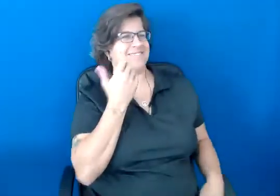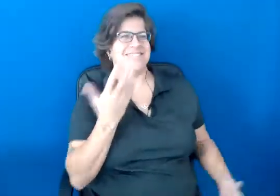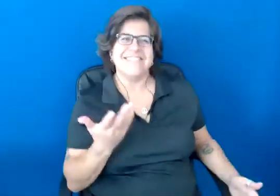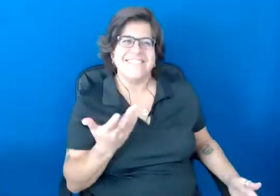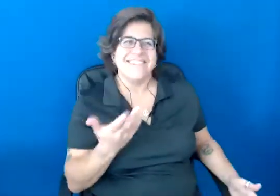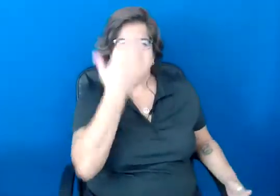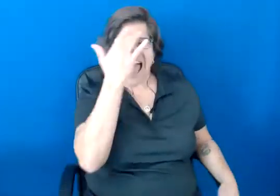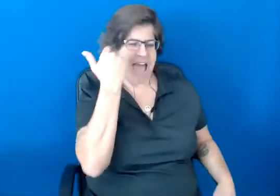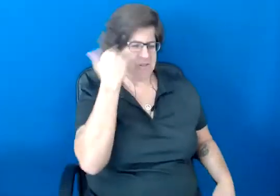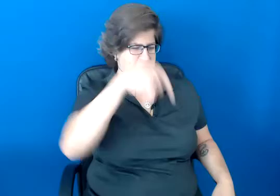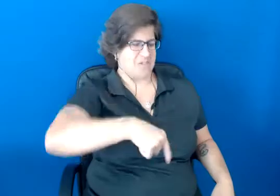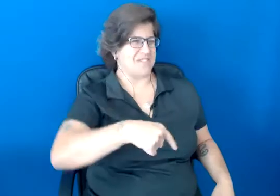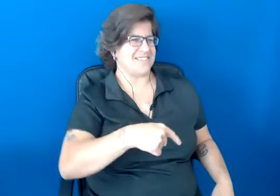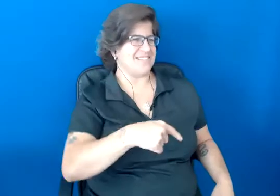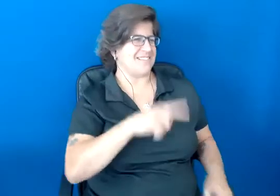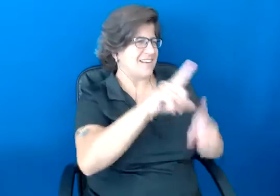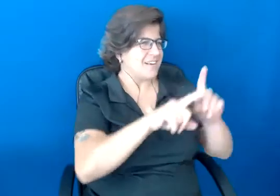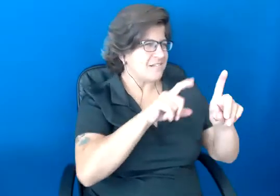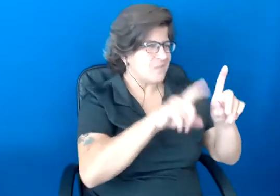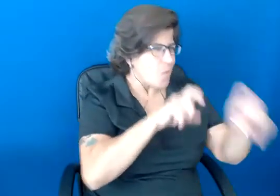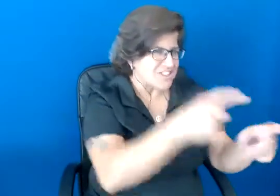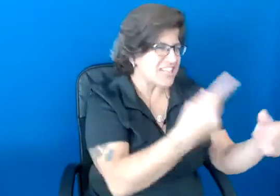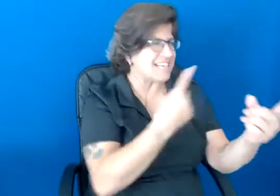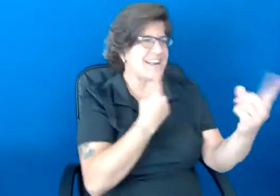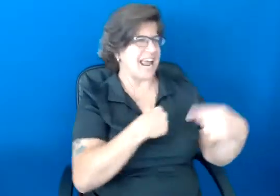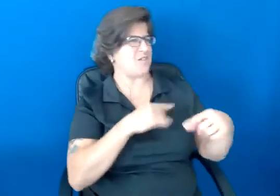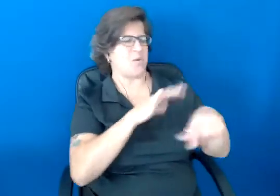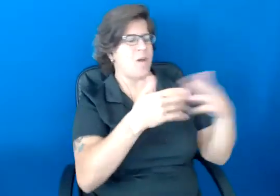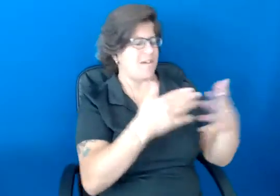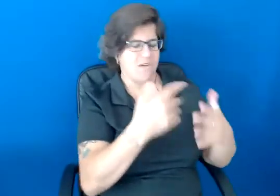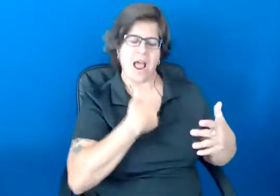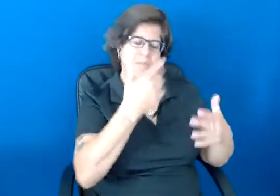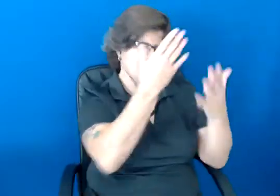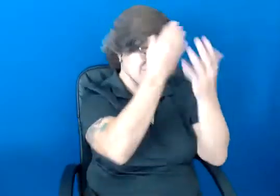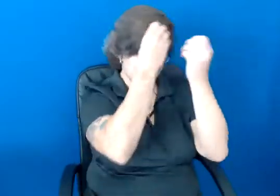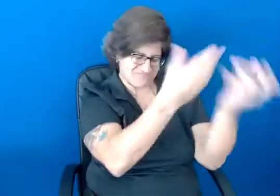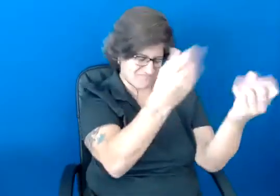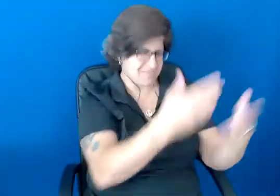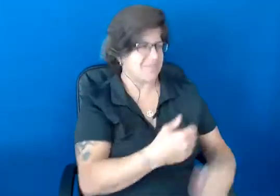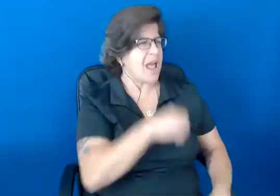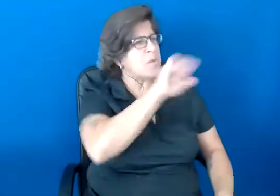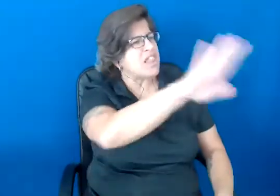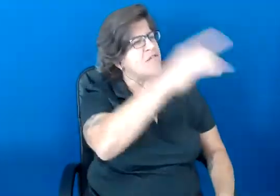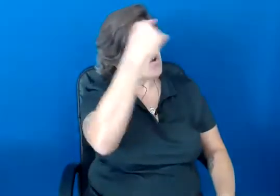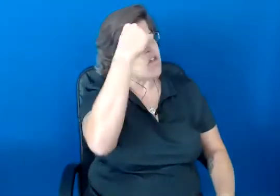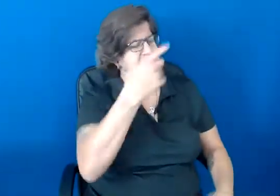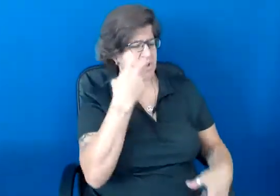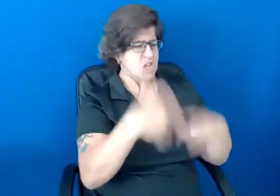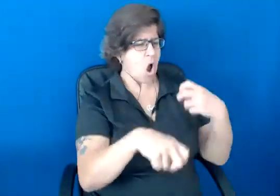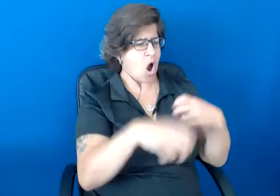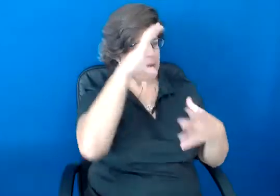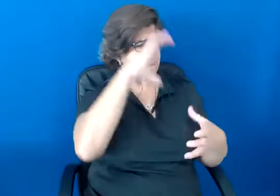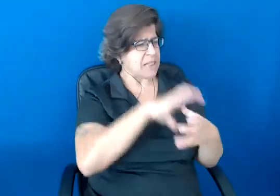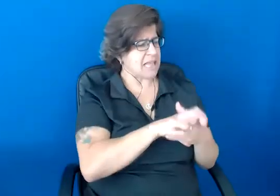know if this is a Q&A or I'm just sharing. I don't know. I'd love your thoughts on that, because it's hard